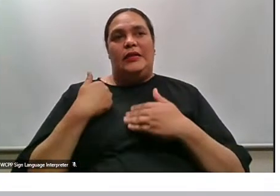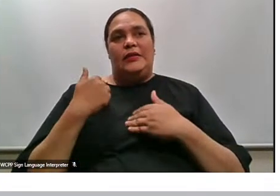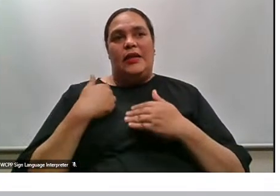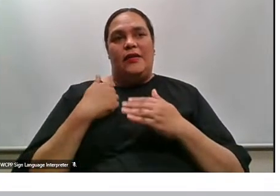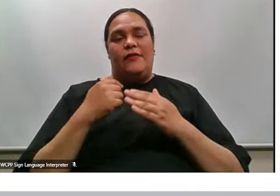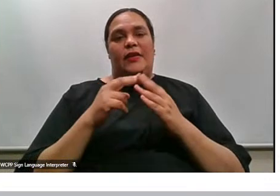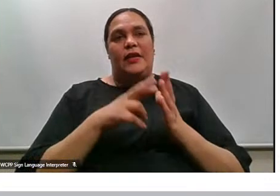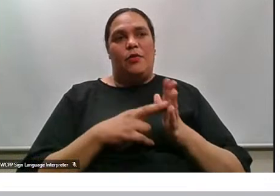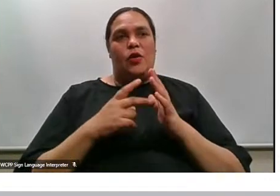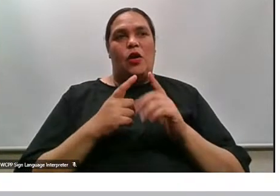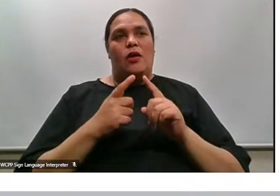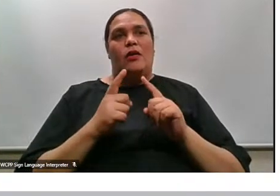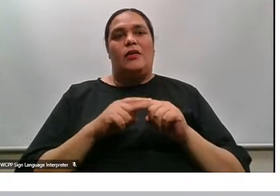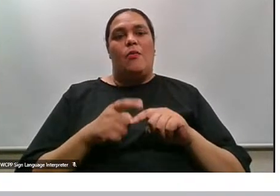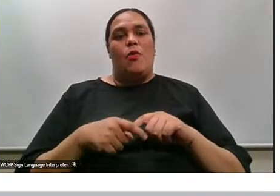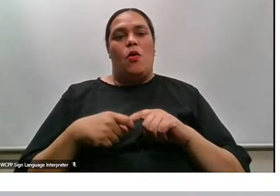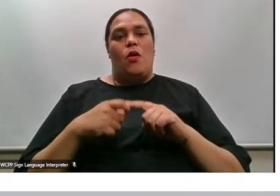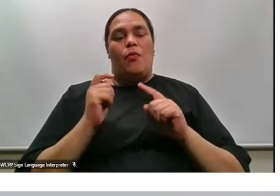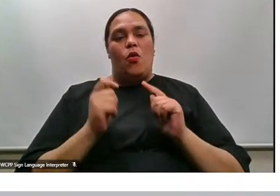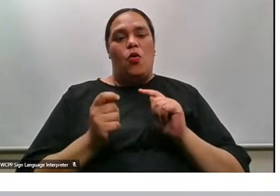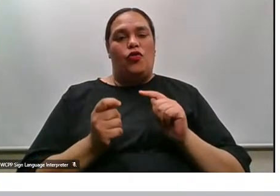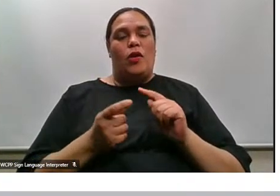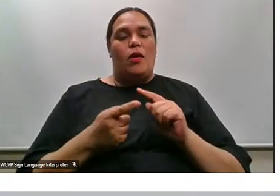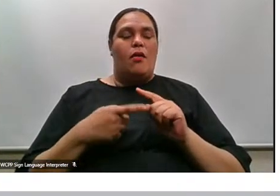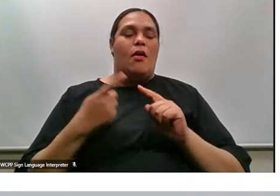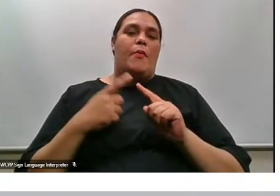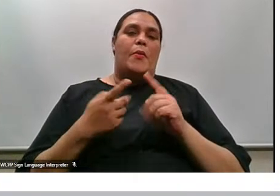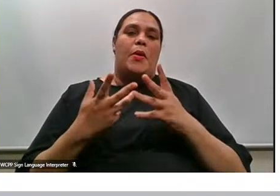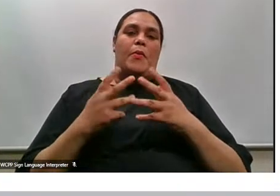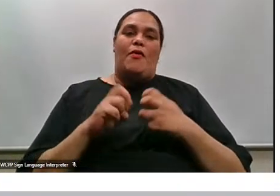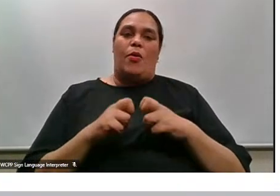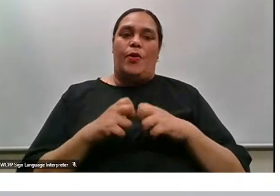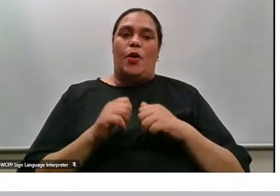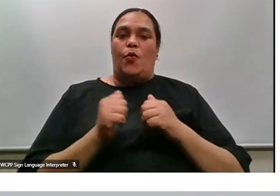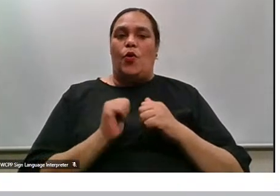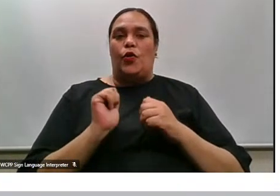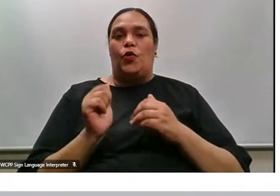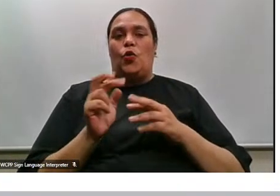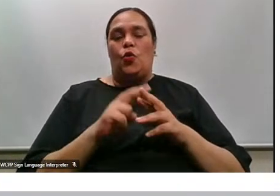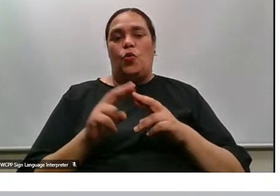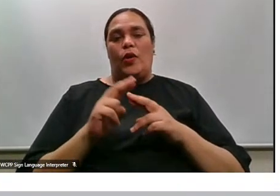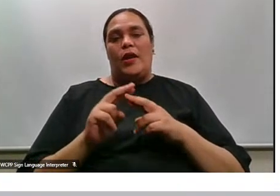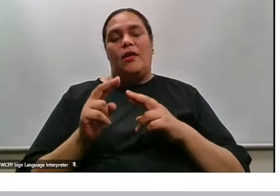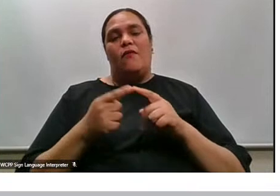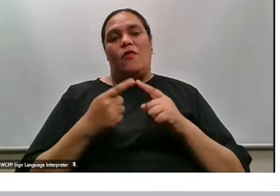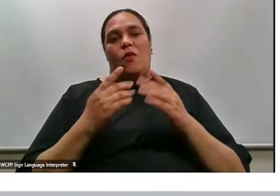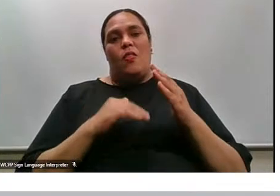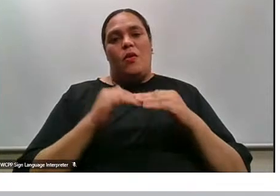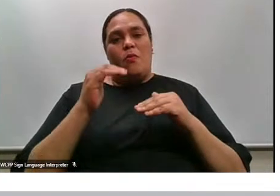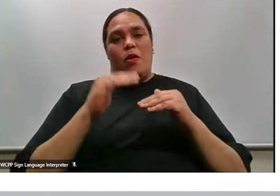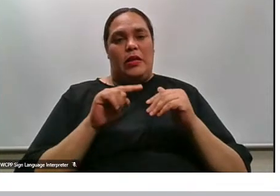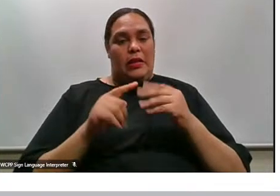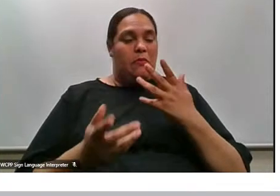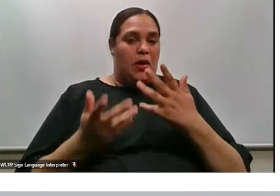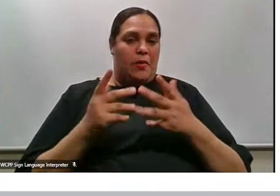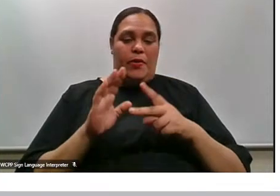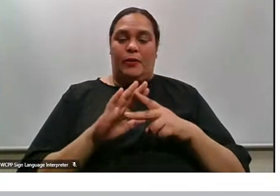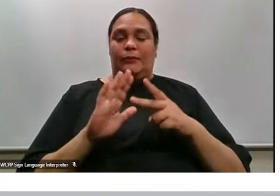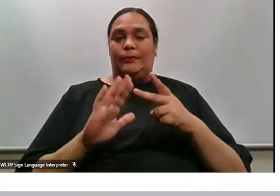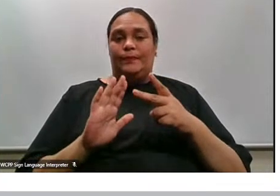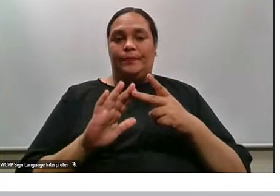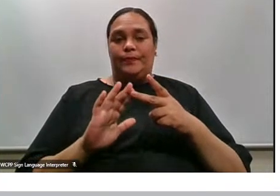to auction, and that there may have been a problem with the lease of that building. The second one